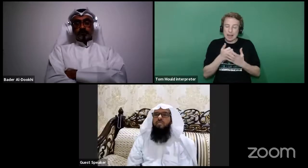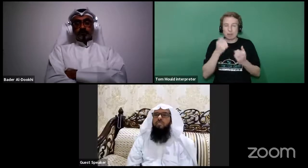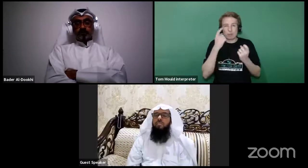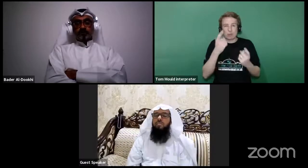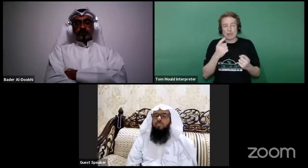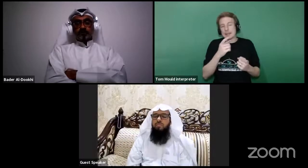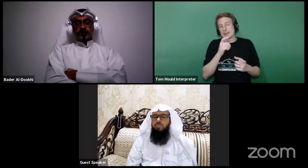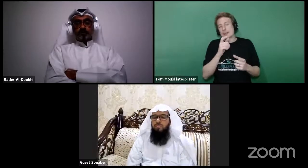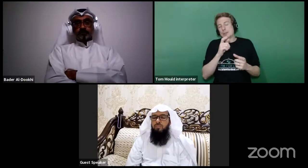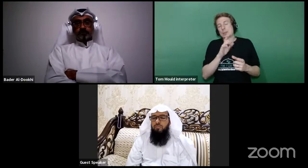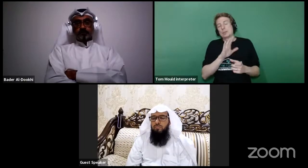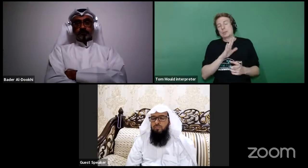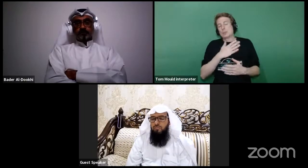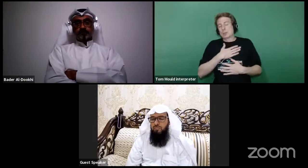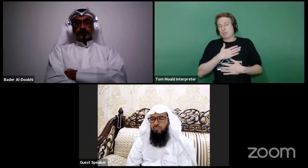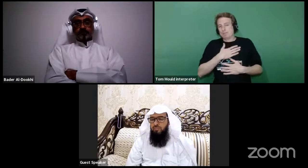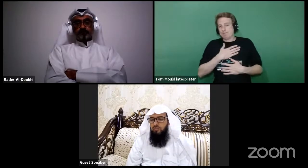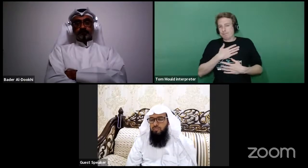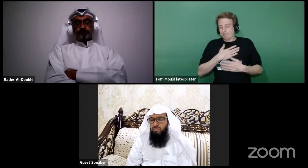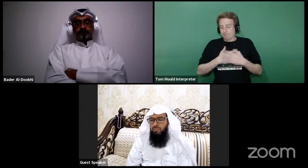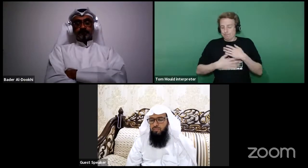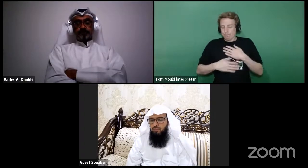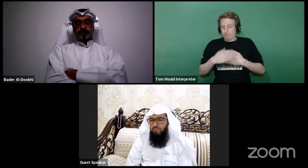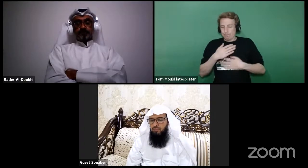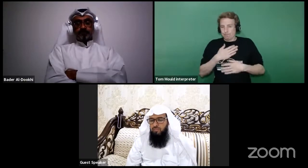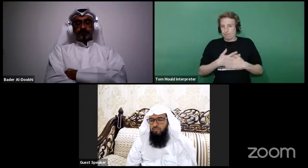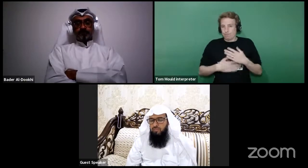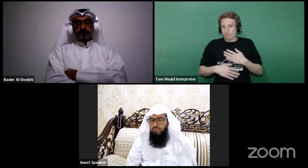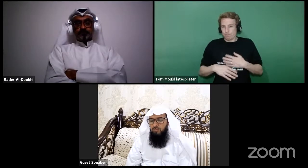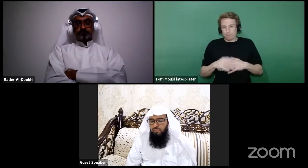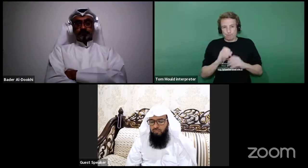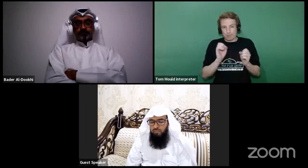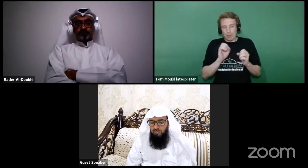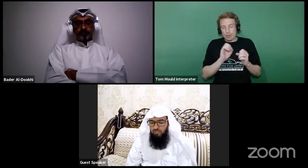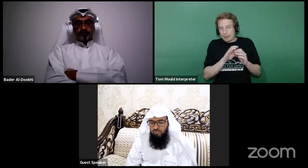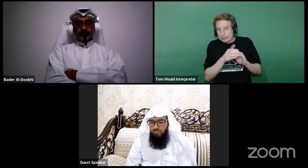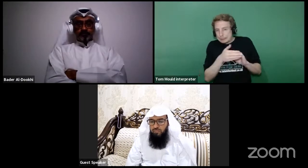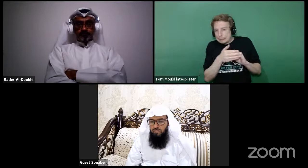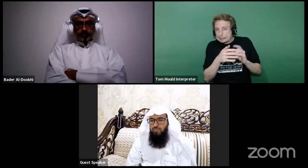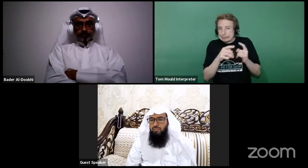we see that it contains a great